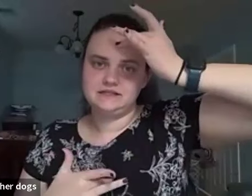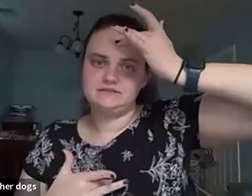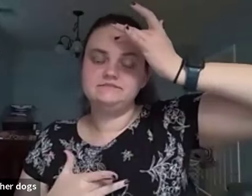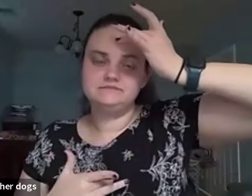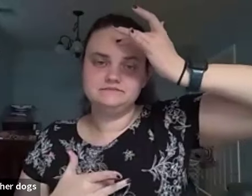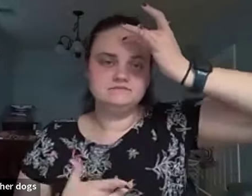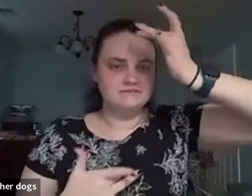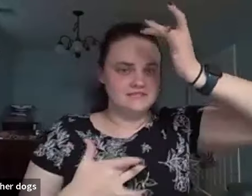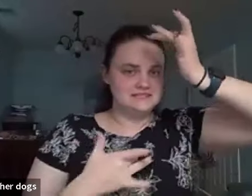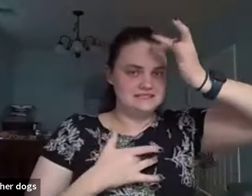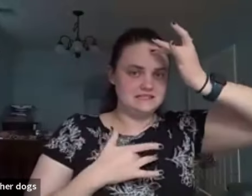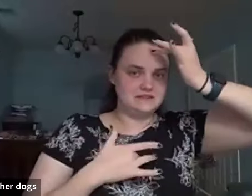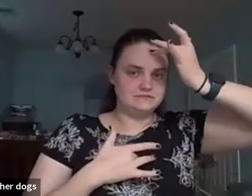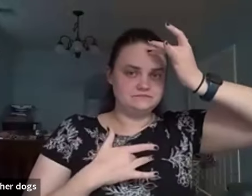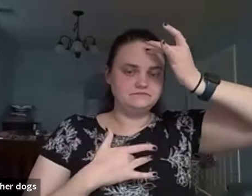sick, sick.